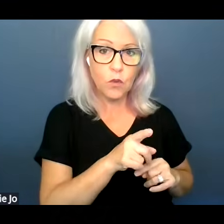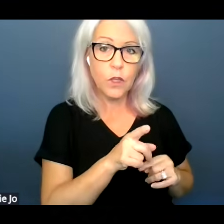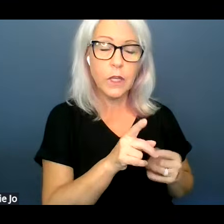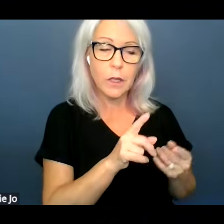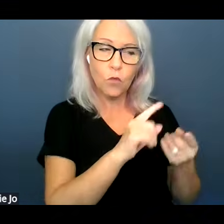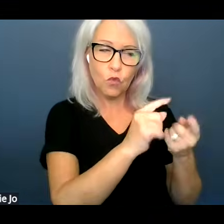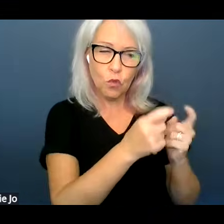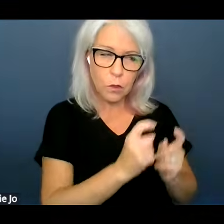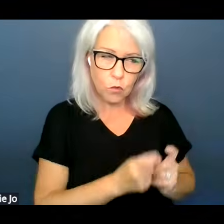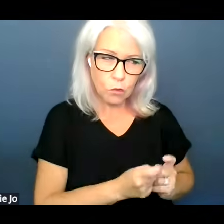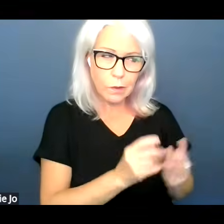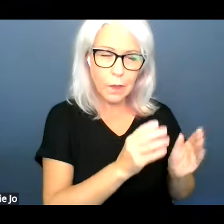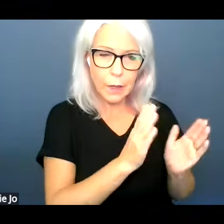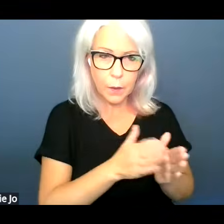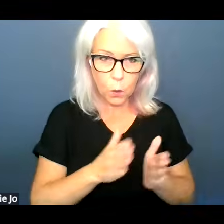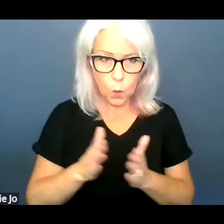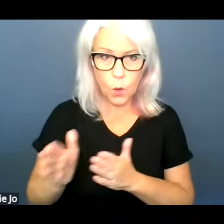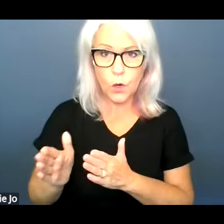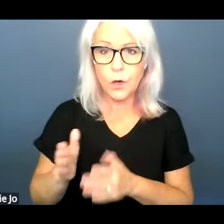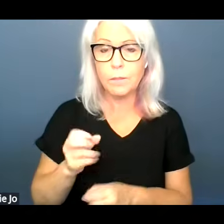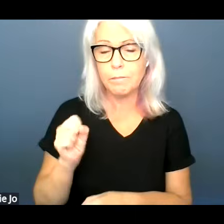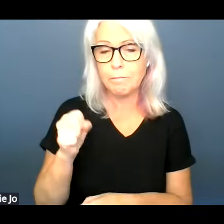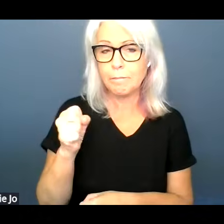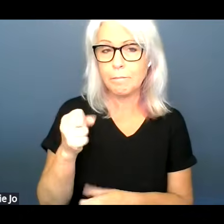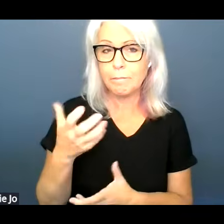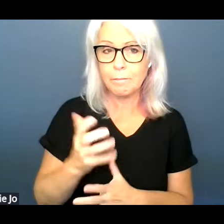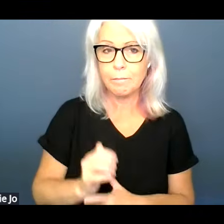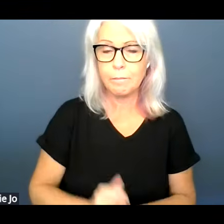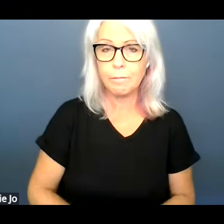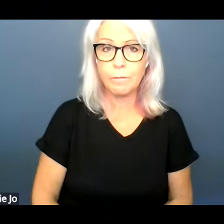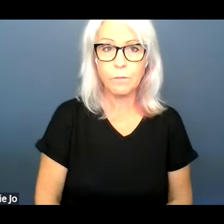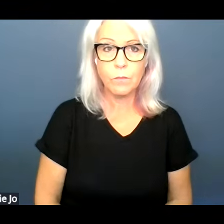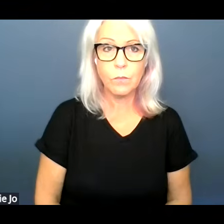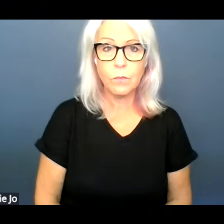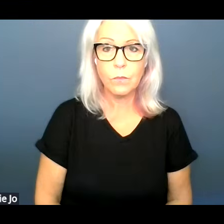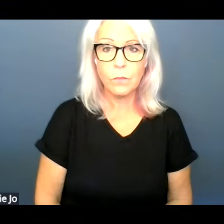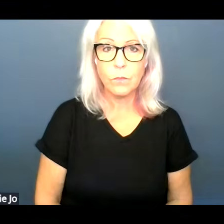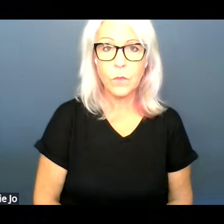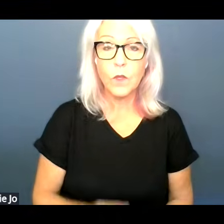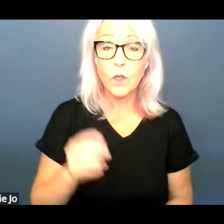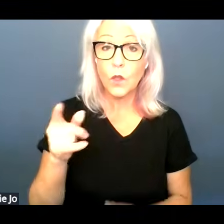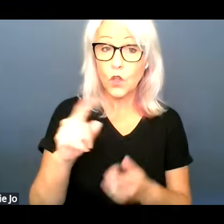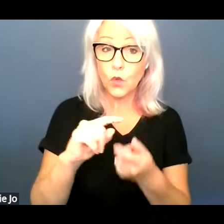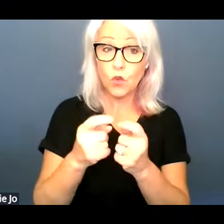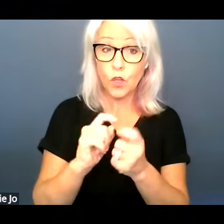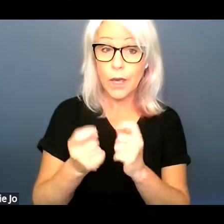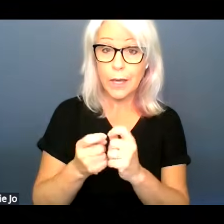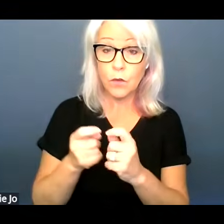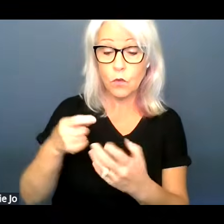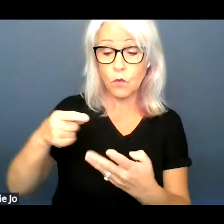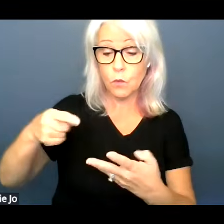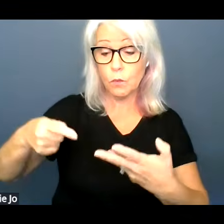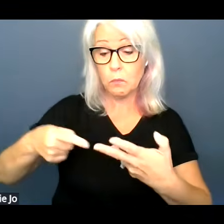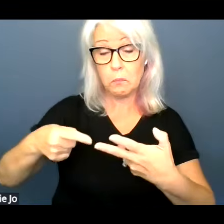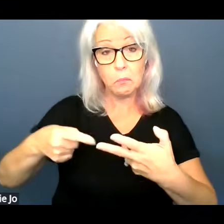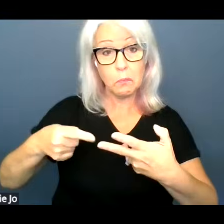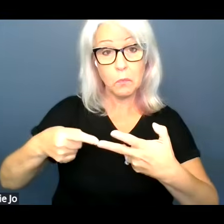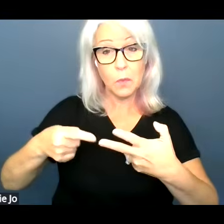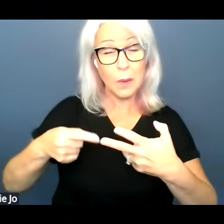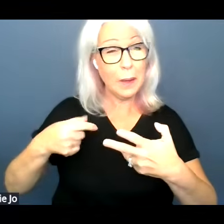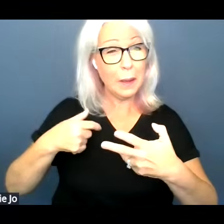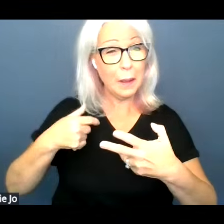Yeah. Yeah. You, to be nitpicky, you change bullet 3 just a hair, but I think it's